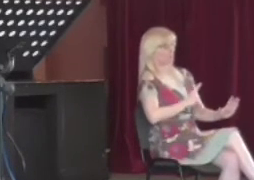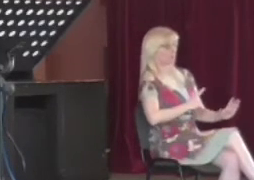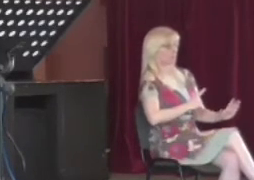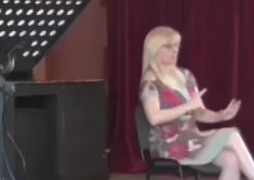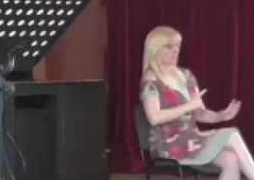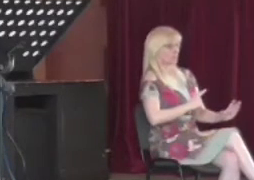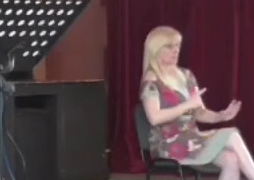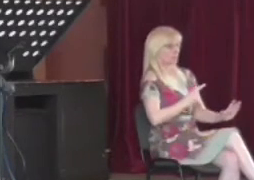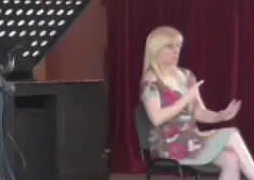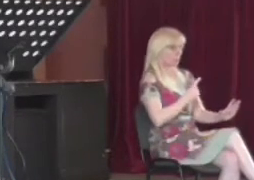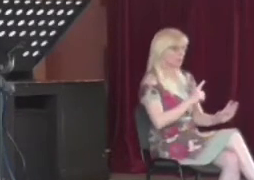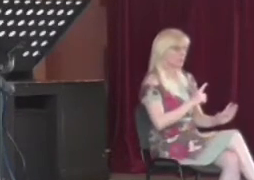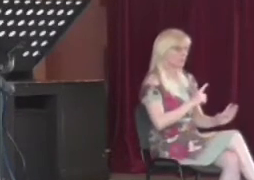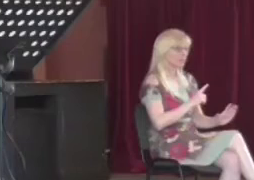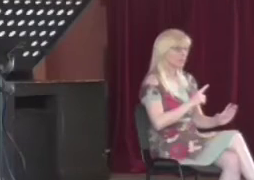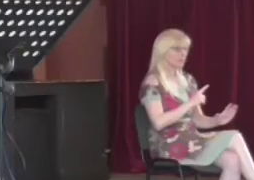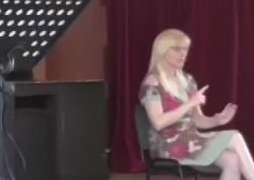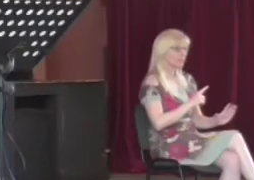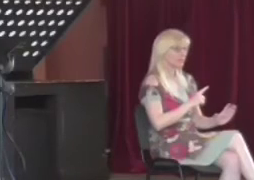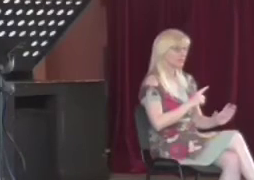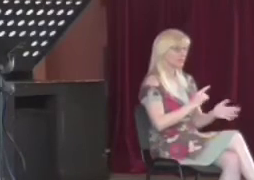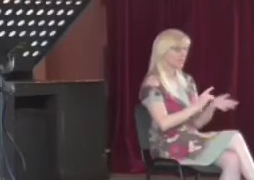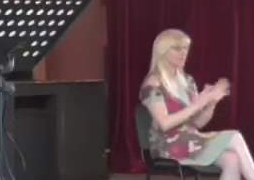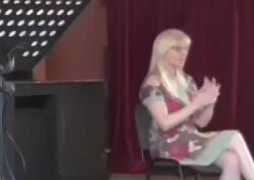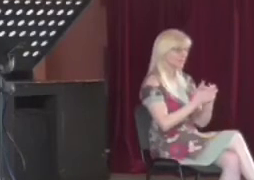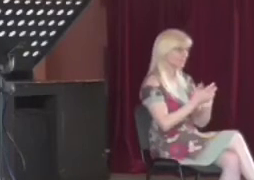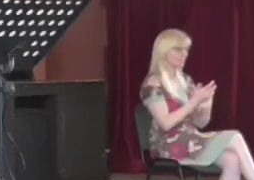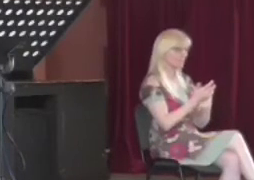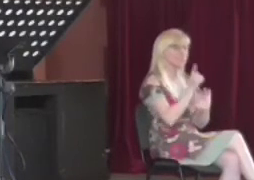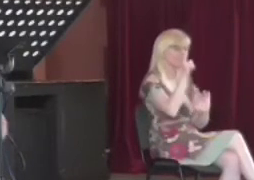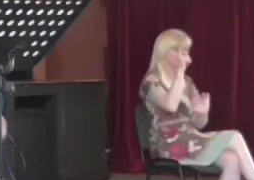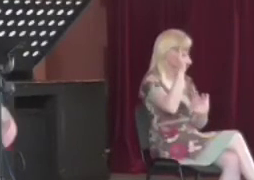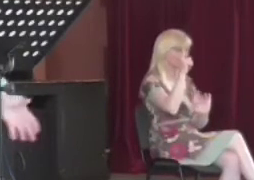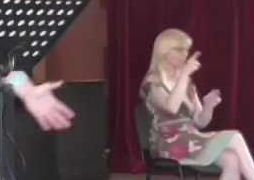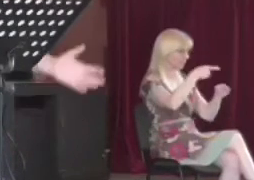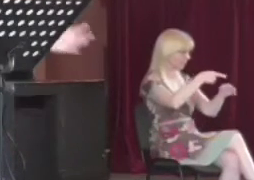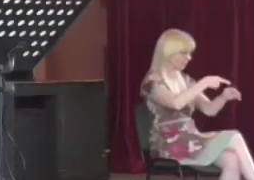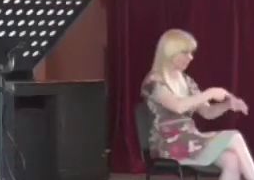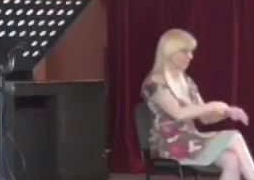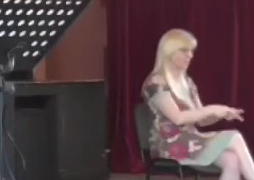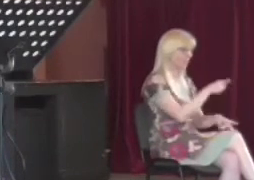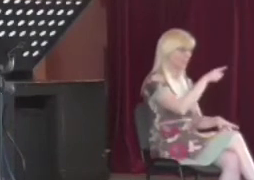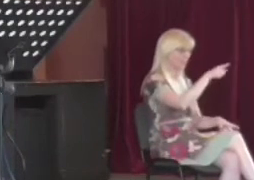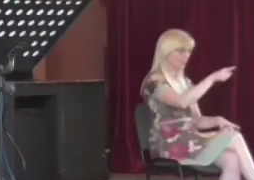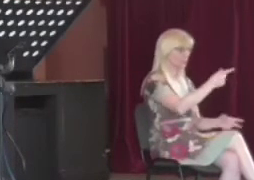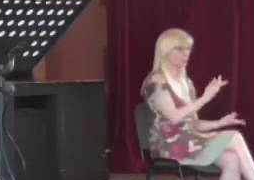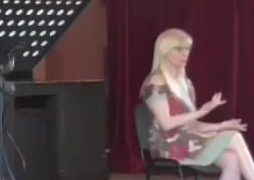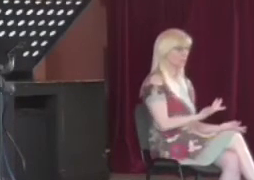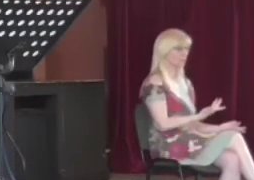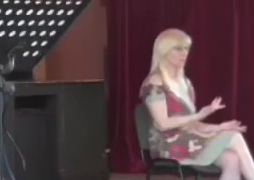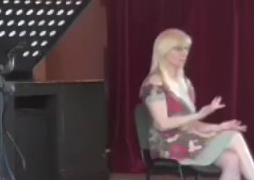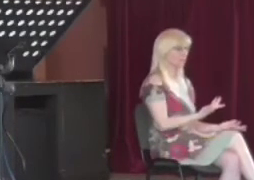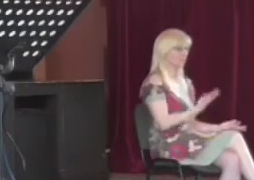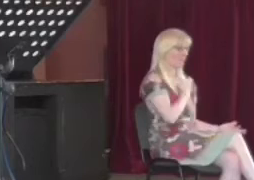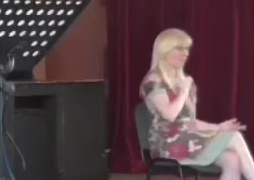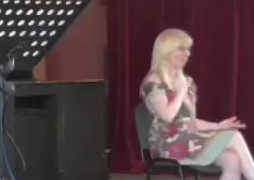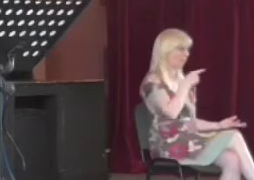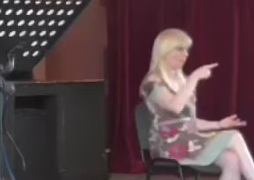Jesus died for you. He paid it all. Are we prepared to pay it all for him?